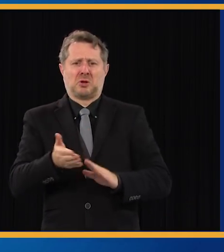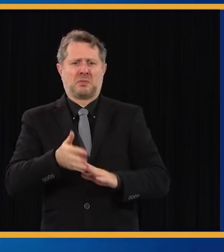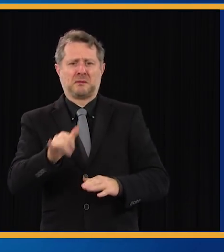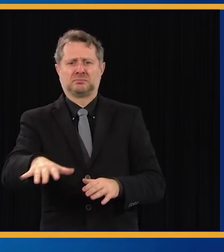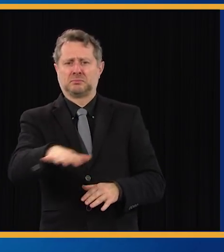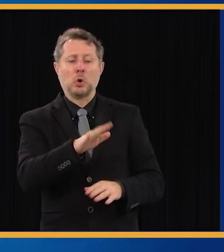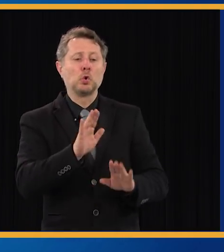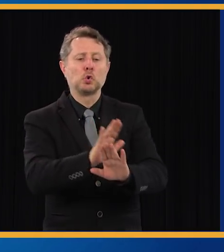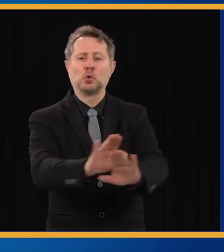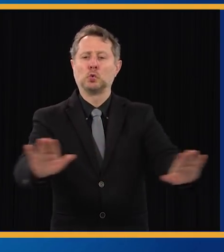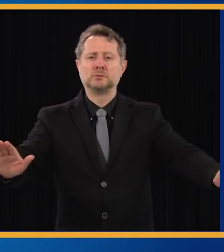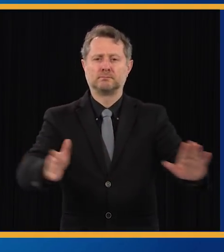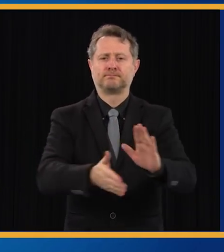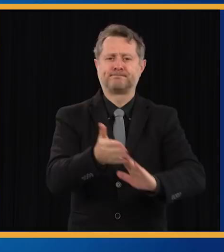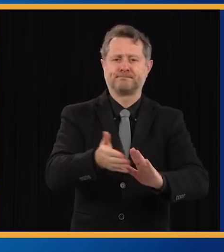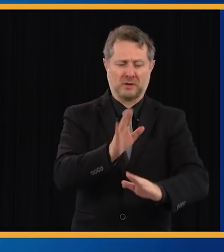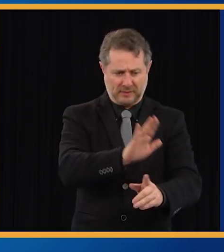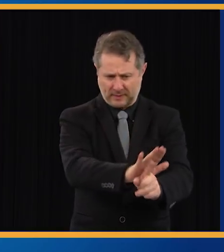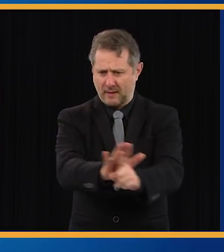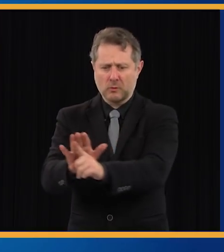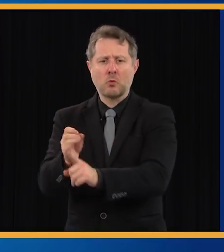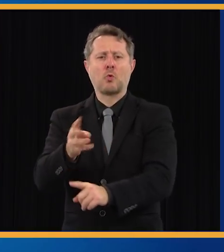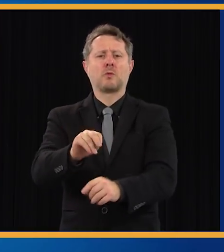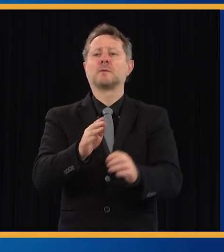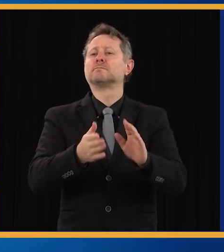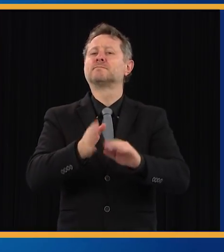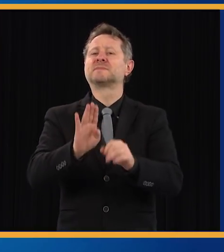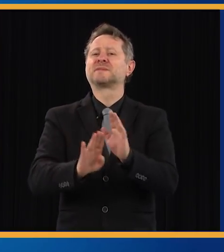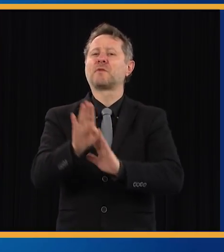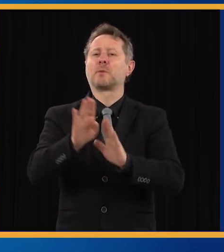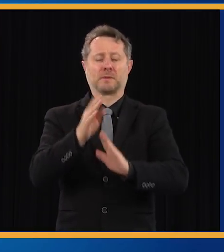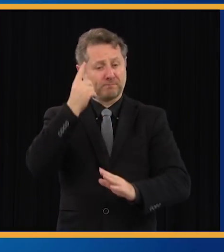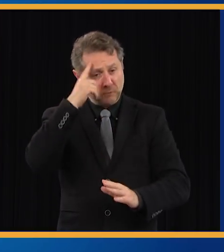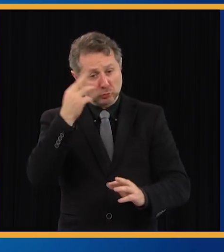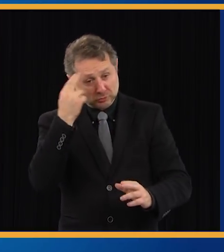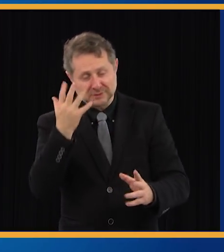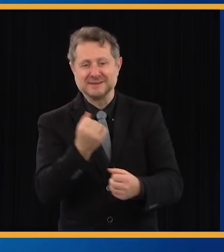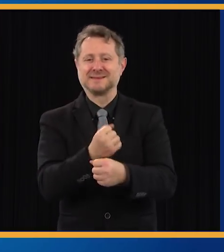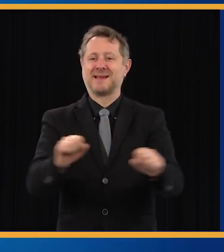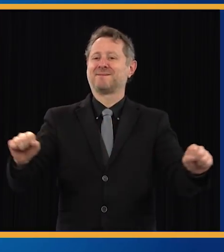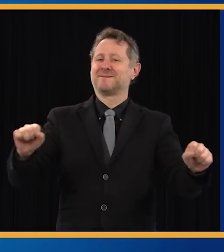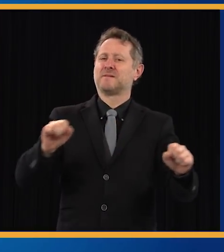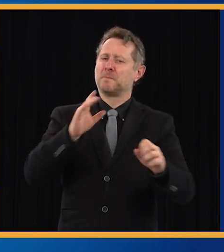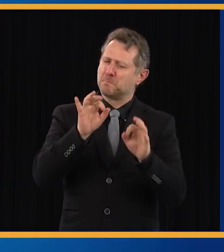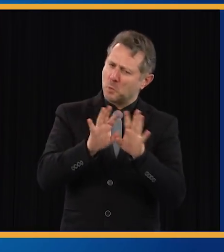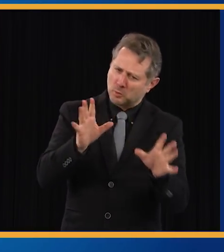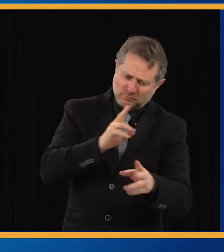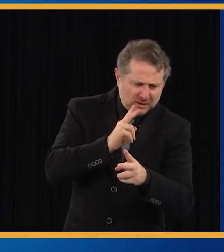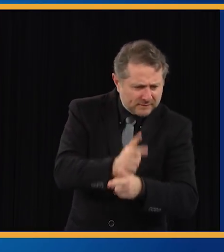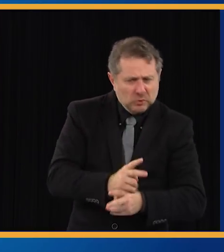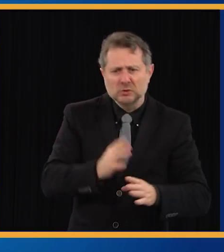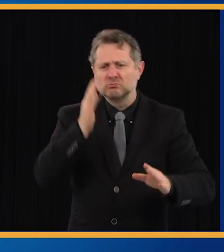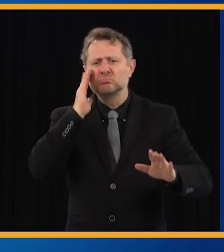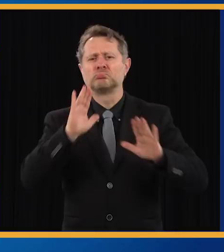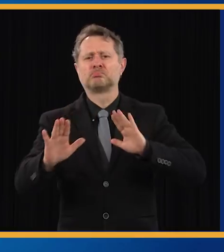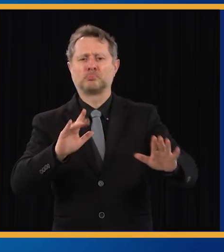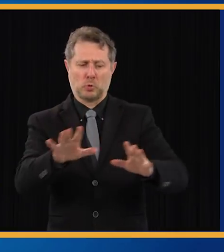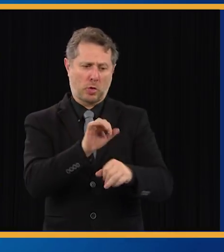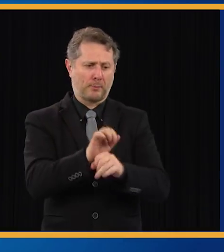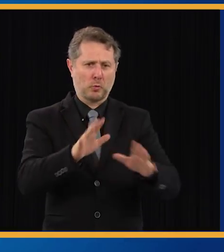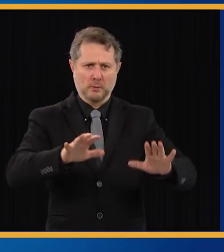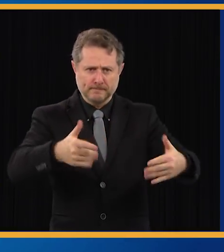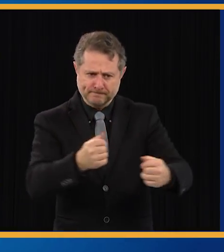into how you do your business and where you do your business the precautions that we want to take going forward? How do you do